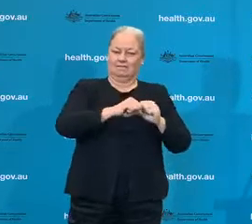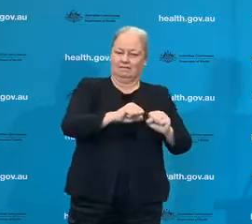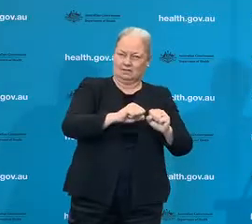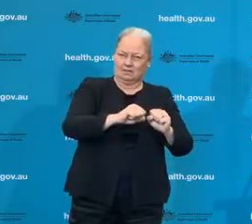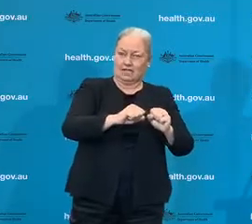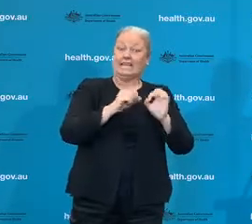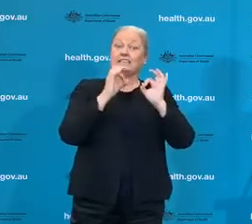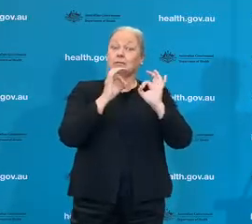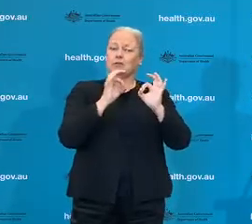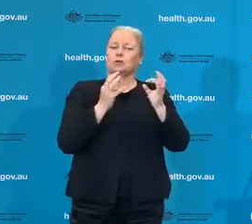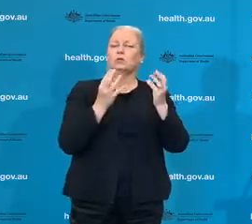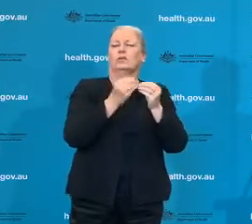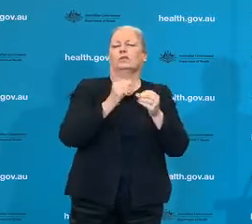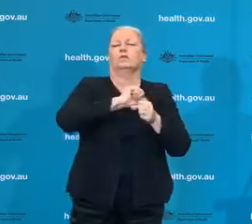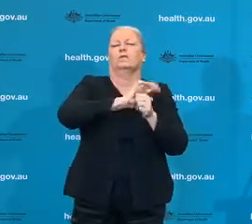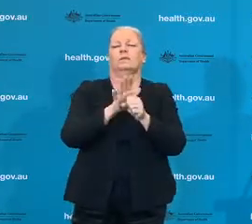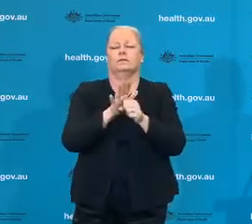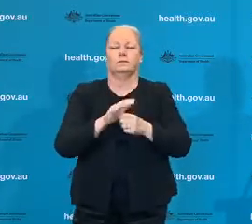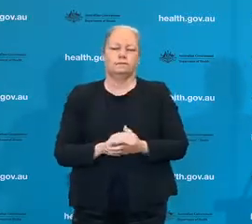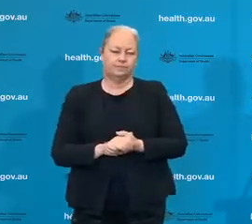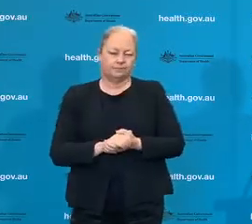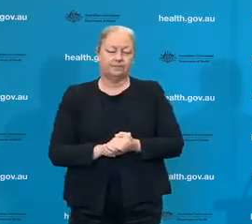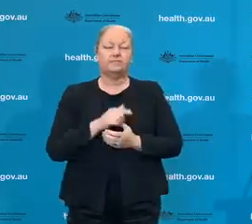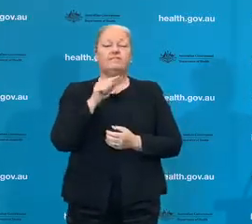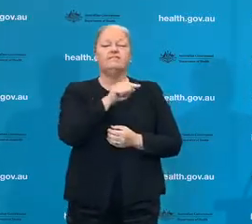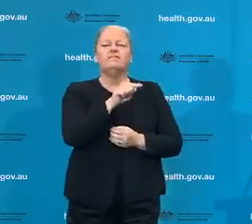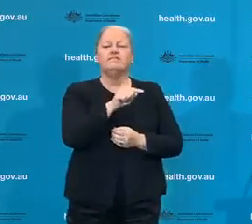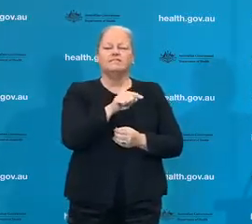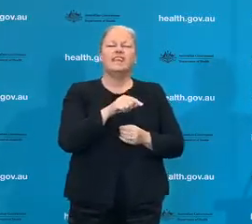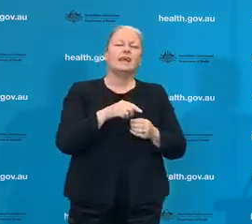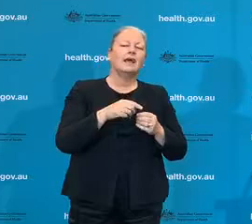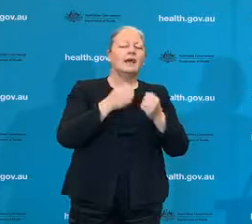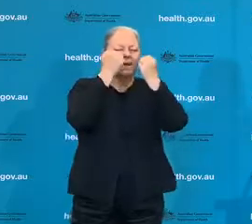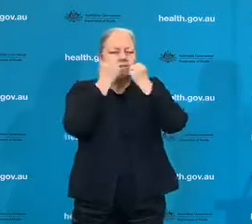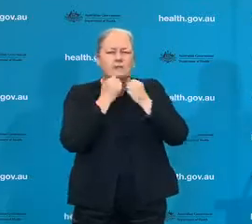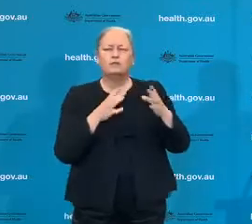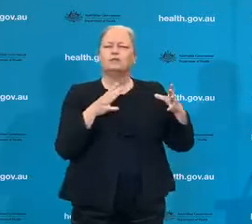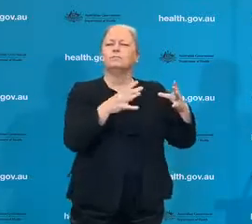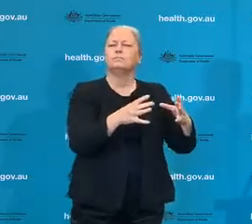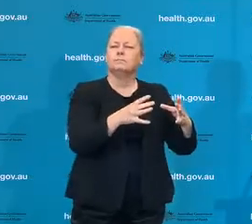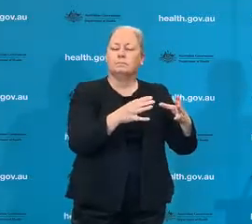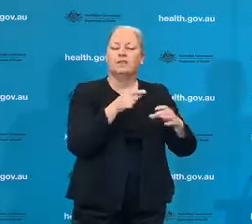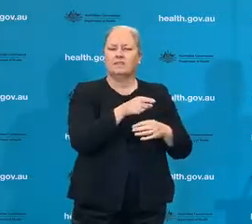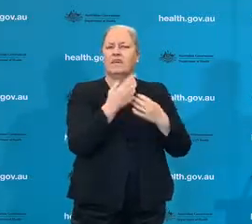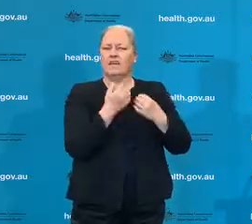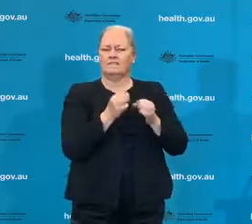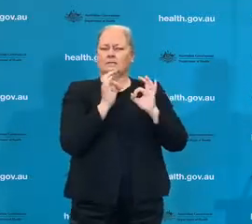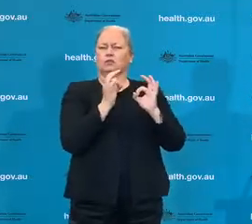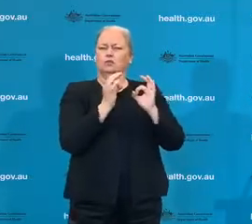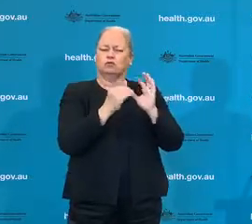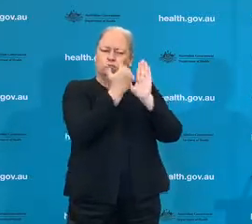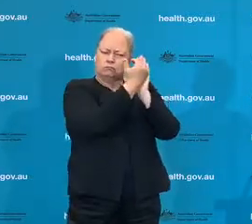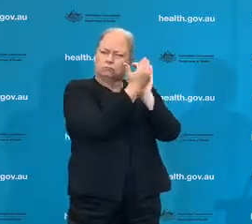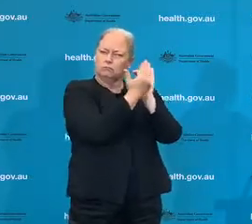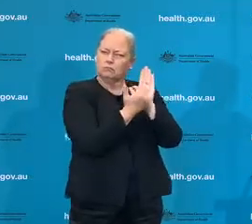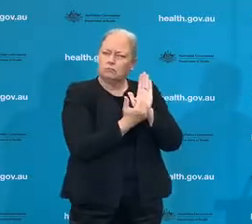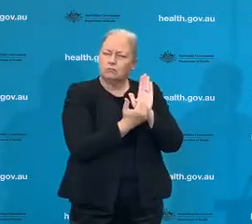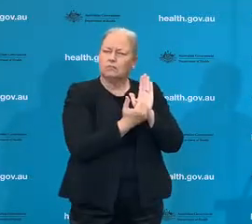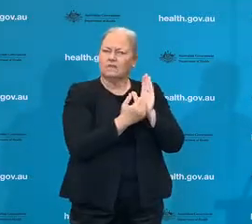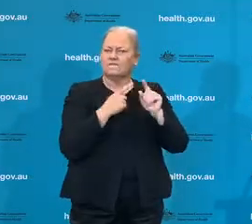COVID-19. The National COVID Evidence Task Force, of course, provides our clinical guidelines and has done under a partnership